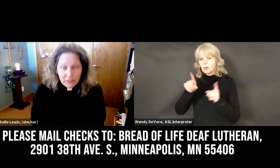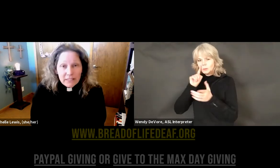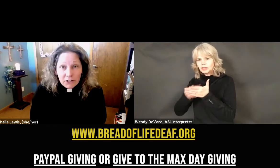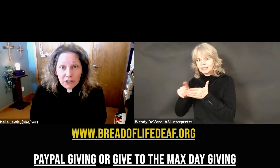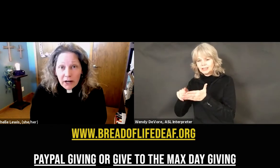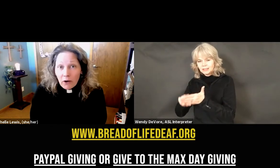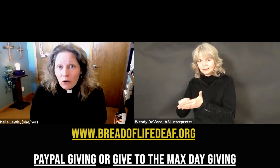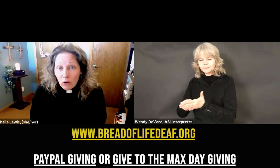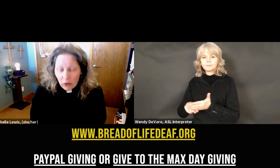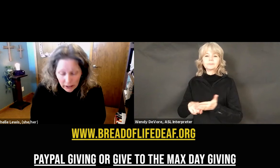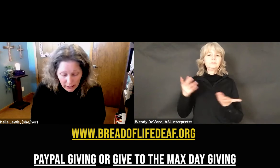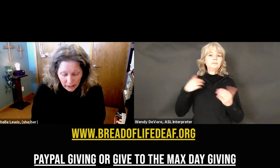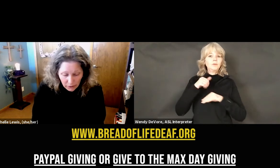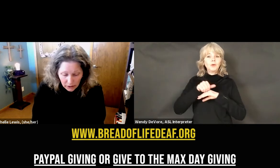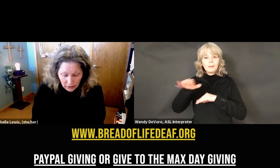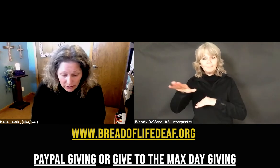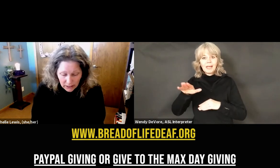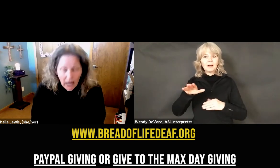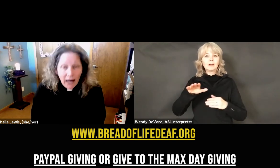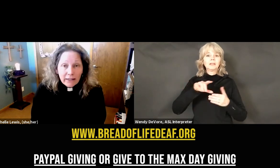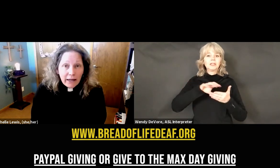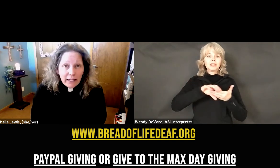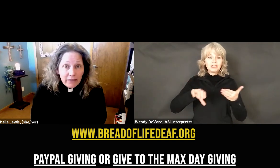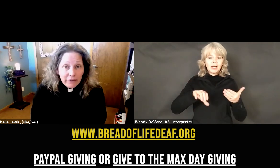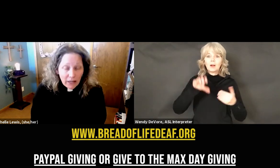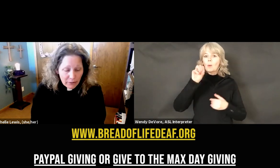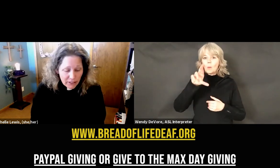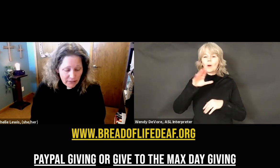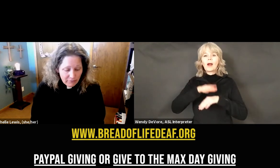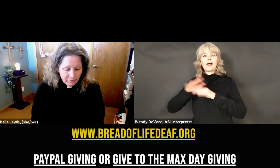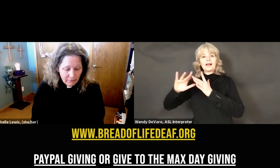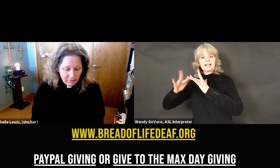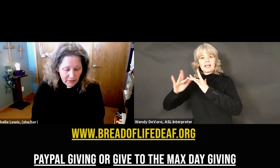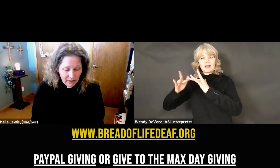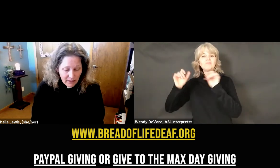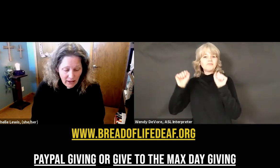So you can send a check, or you can use an online giving option.